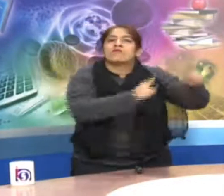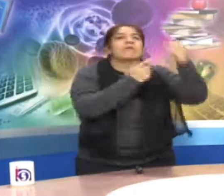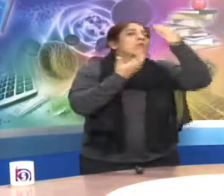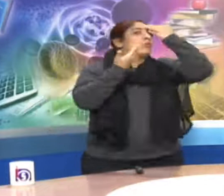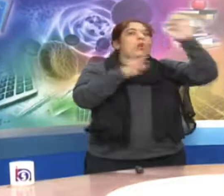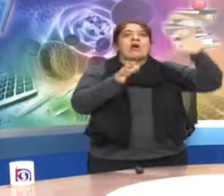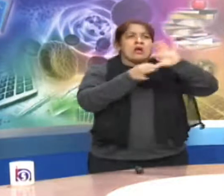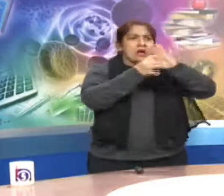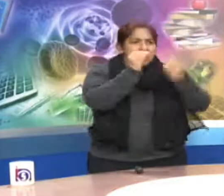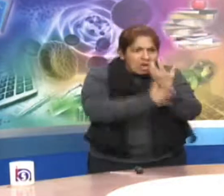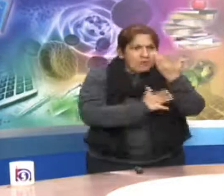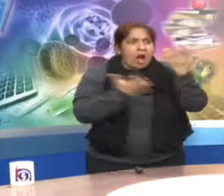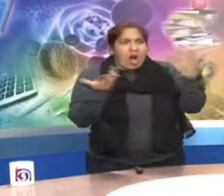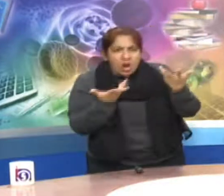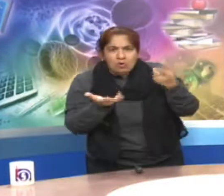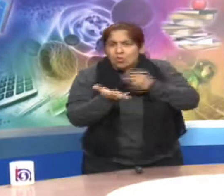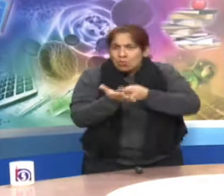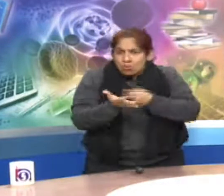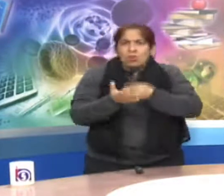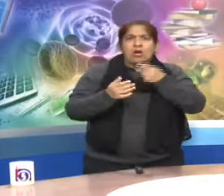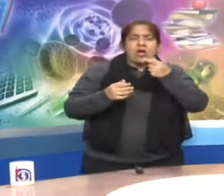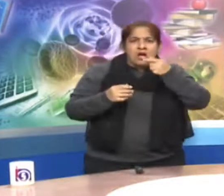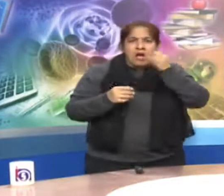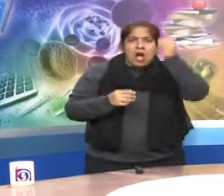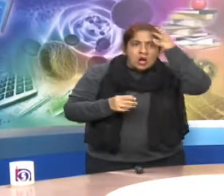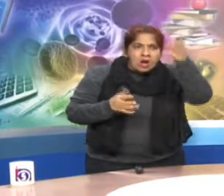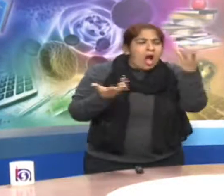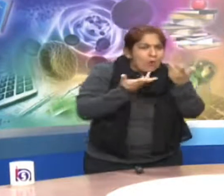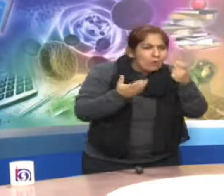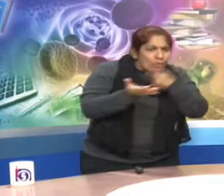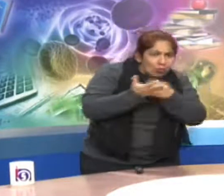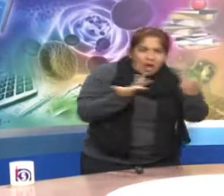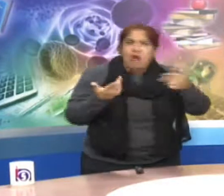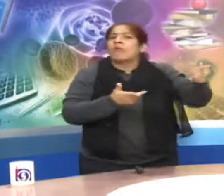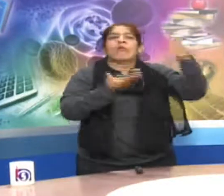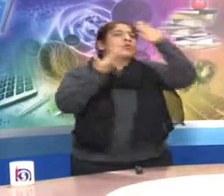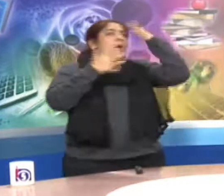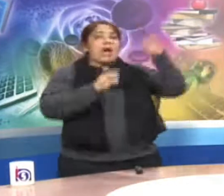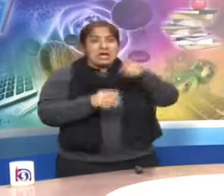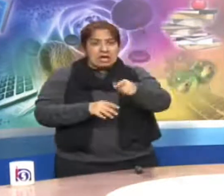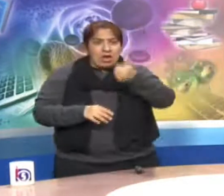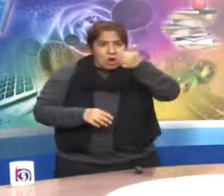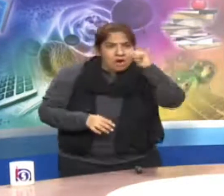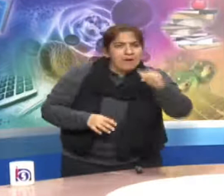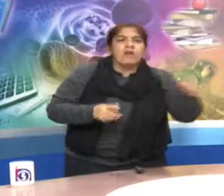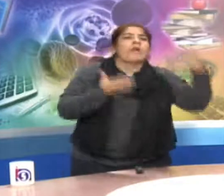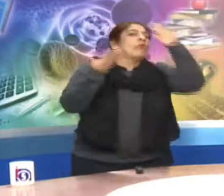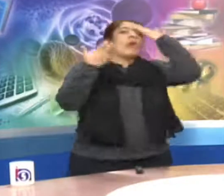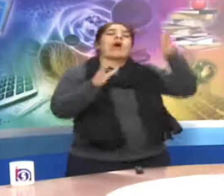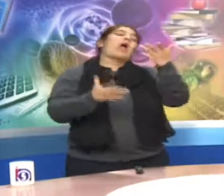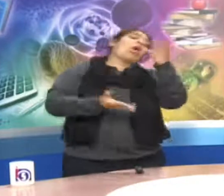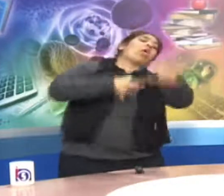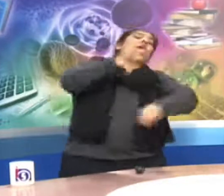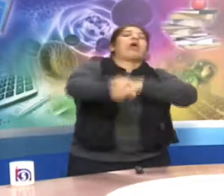Unorganized consumers are the consumers who don't have a uniformity, who don't have